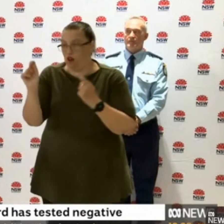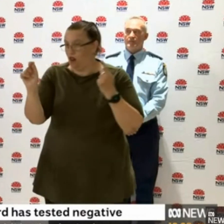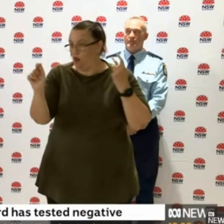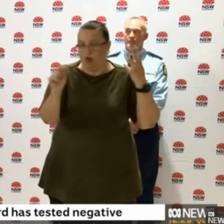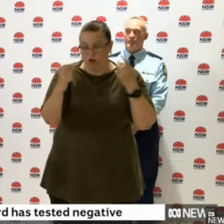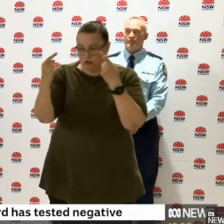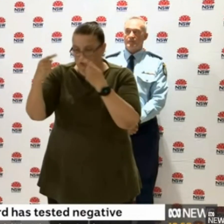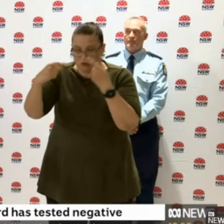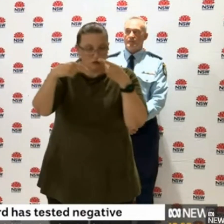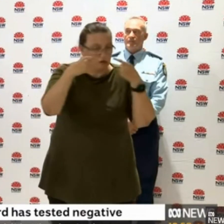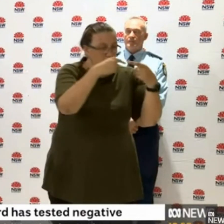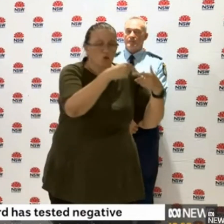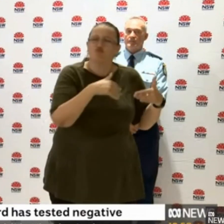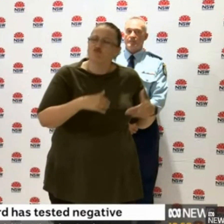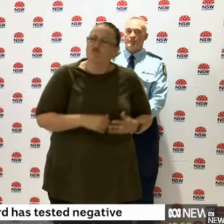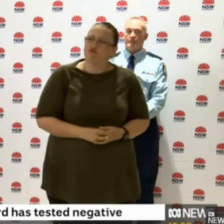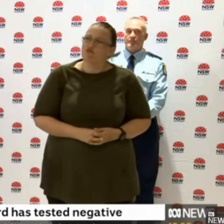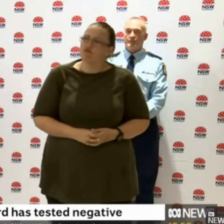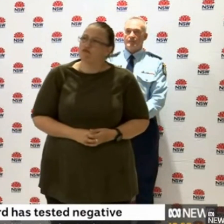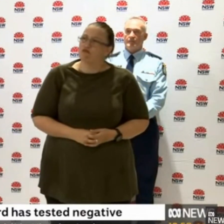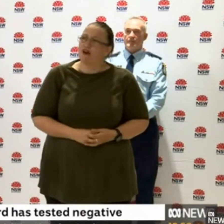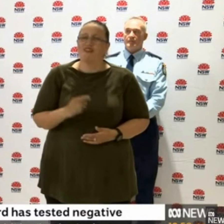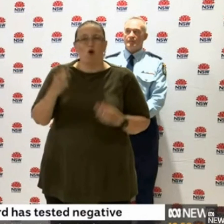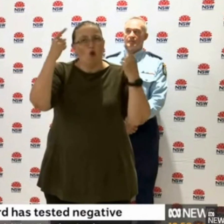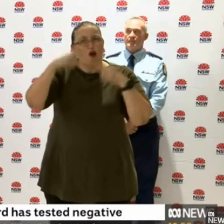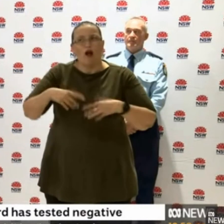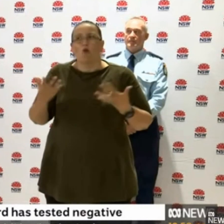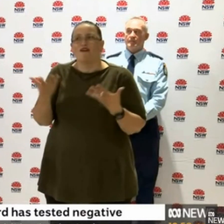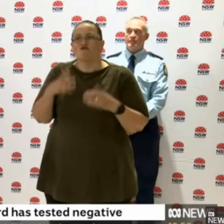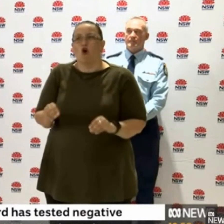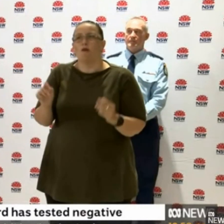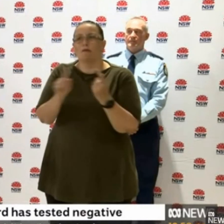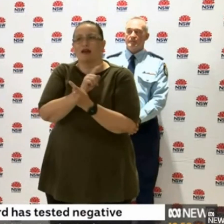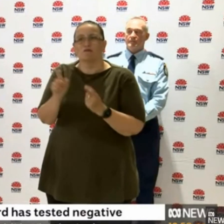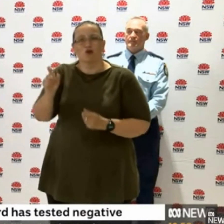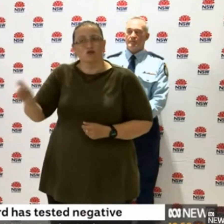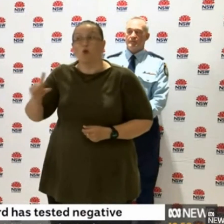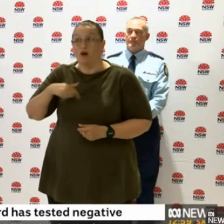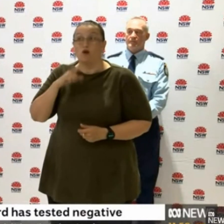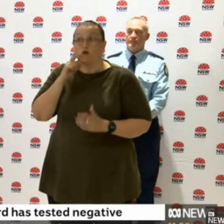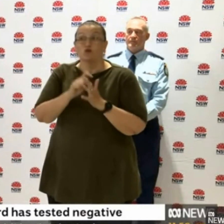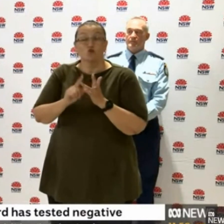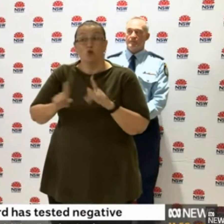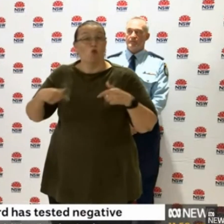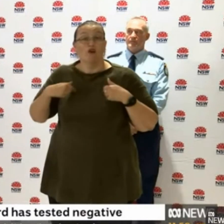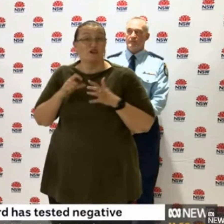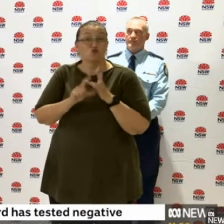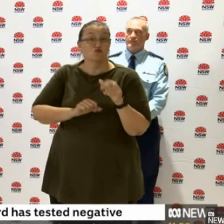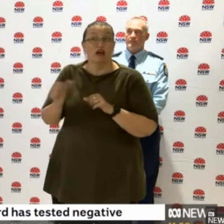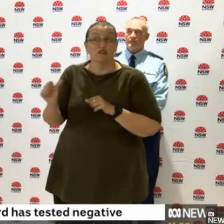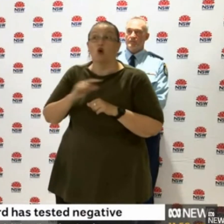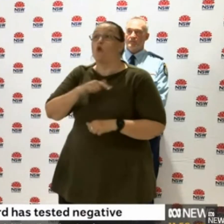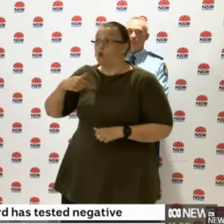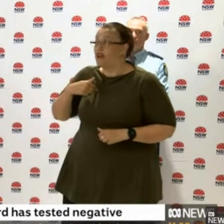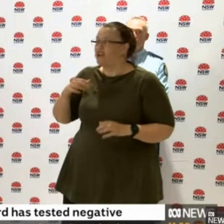we understand the possible sources, the possible contacts, and we'll do what New South Wales does, I think, the best in the country,